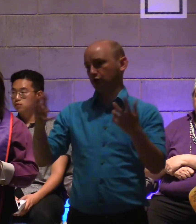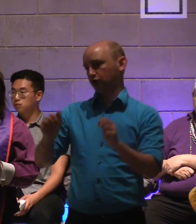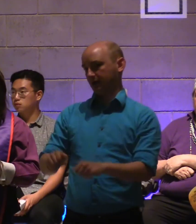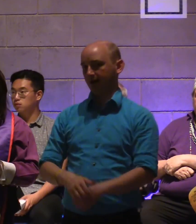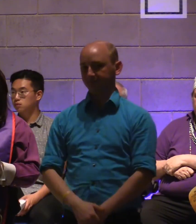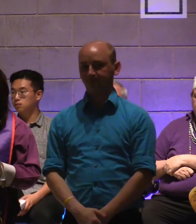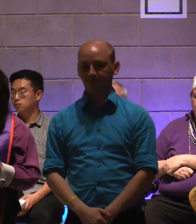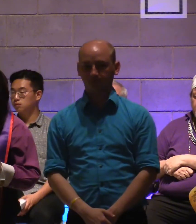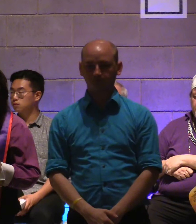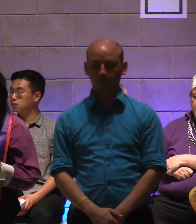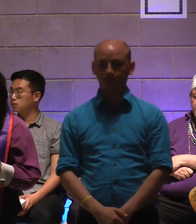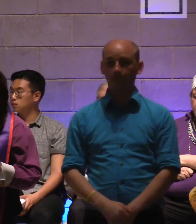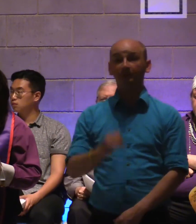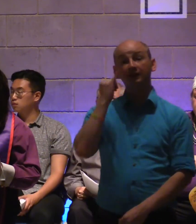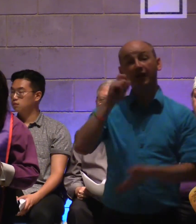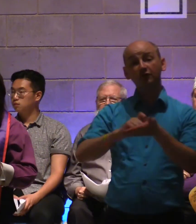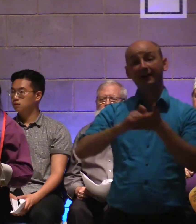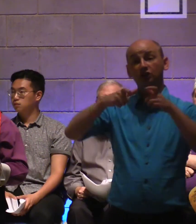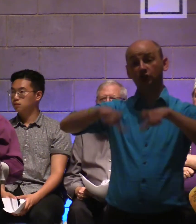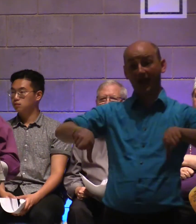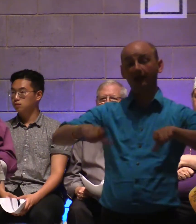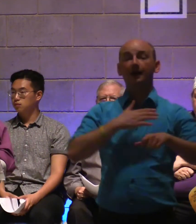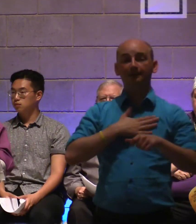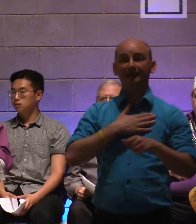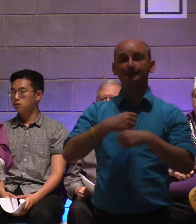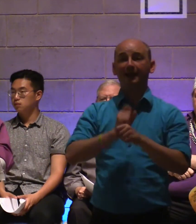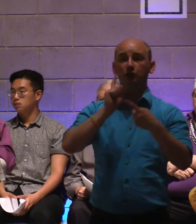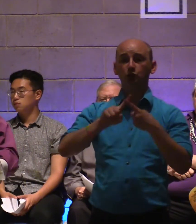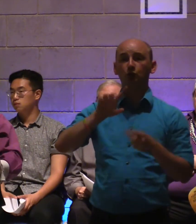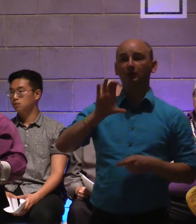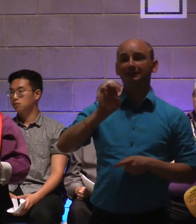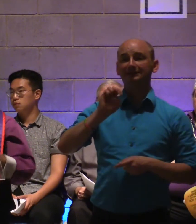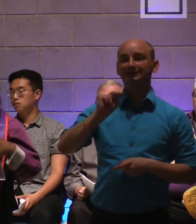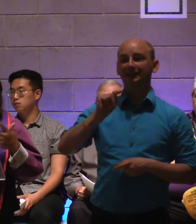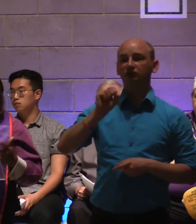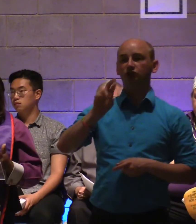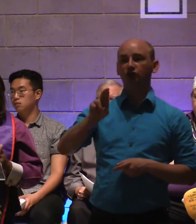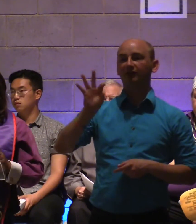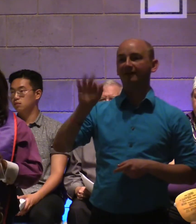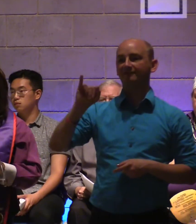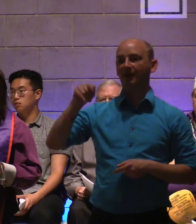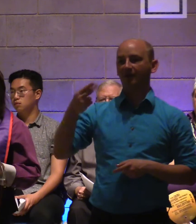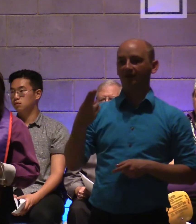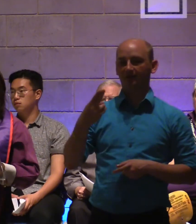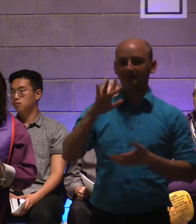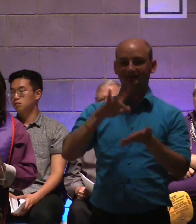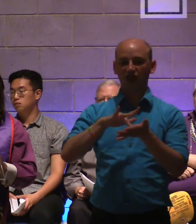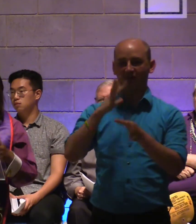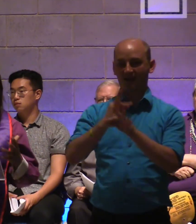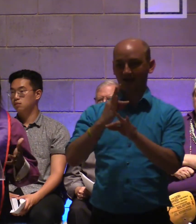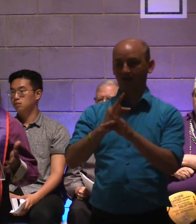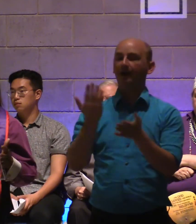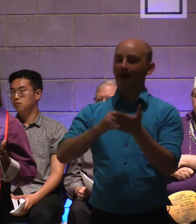needs support. If you make a check out, make your check payable to Center Faith. Center Faith is who you should make your checks payable to. Once again,